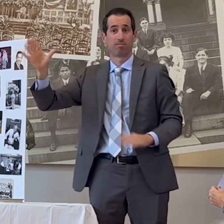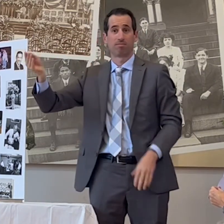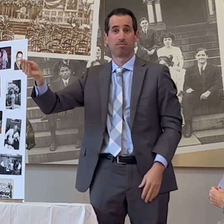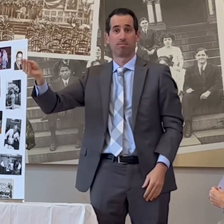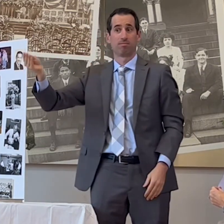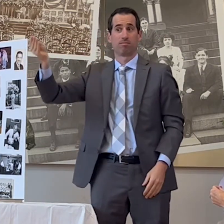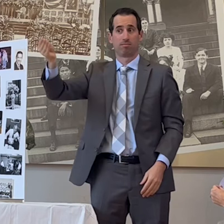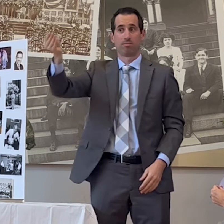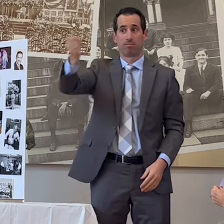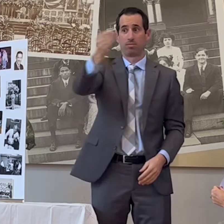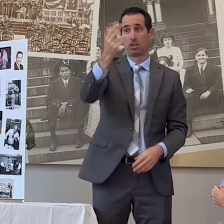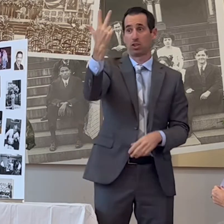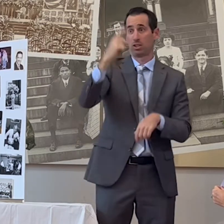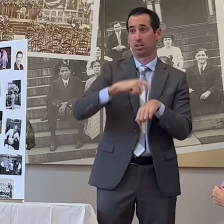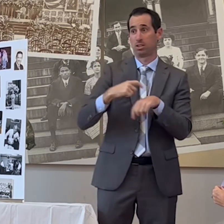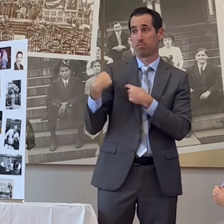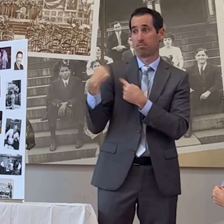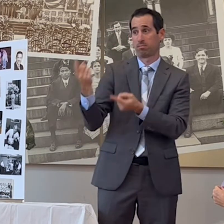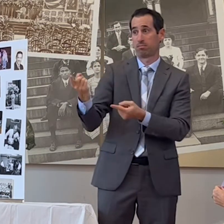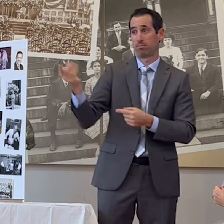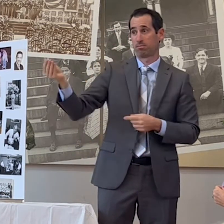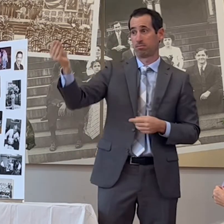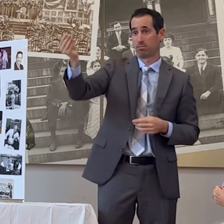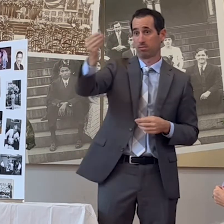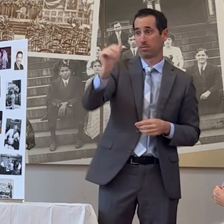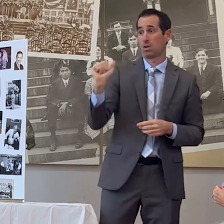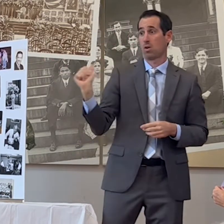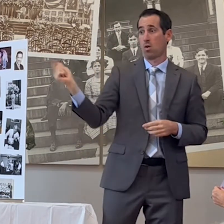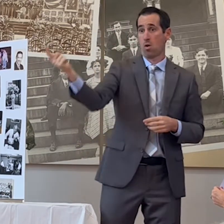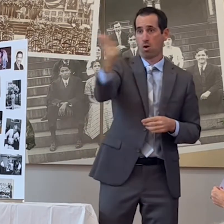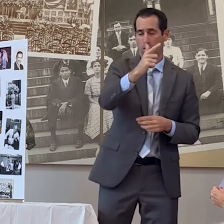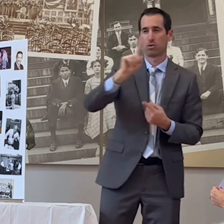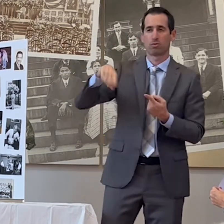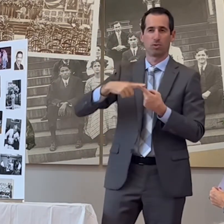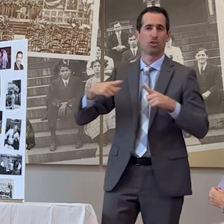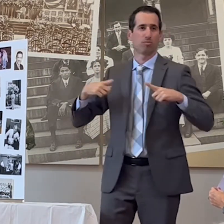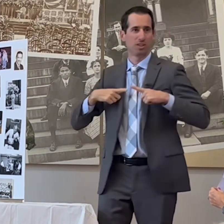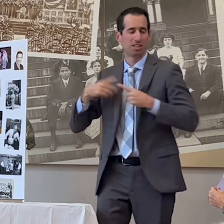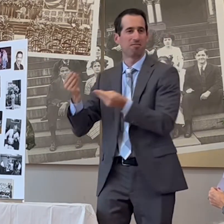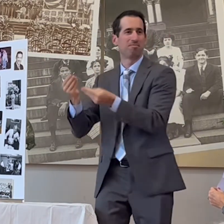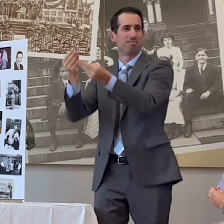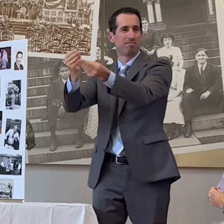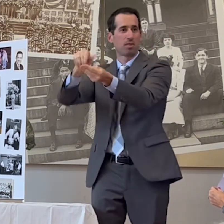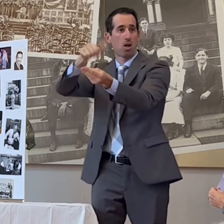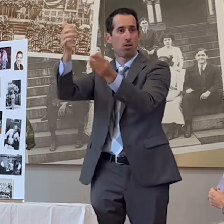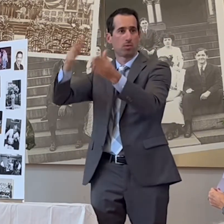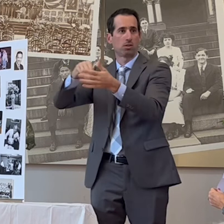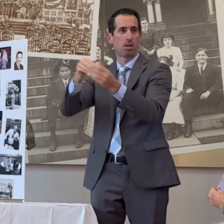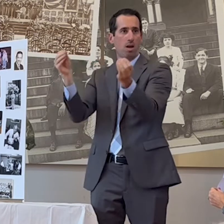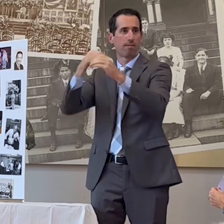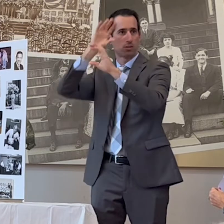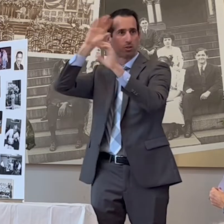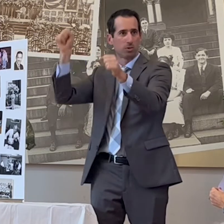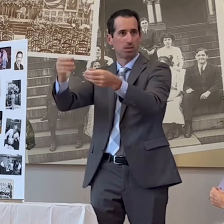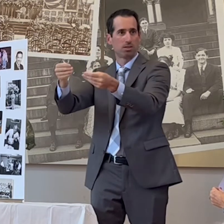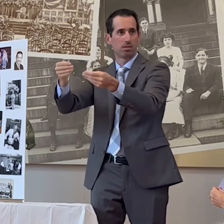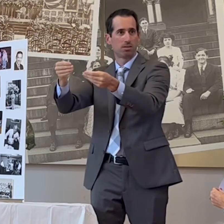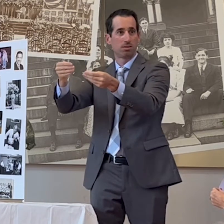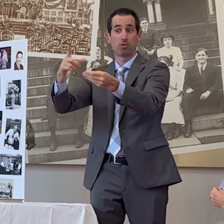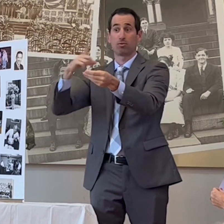in the office of the president. And it was handed down to each of the assistants, and as they retired, they handed it to